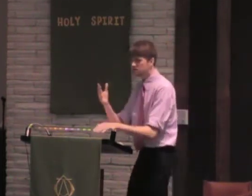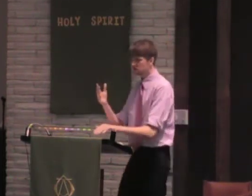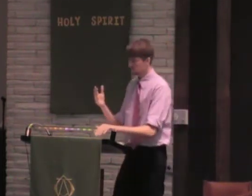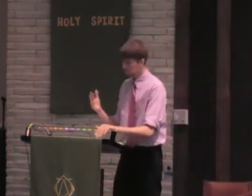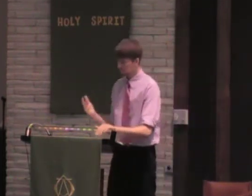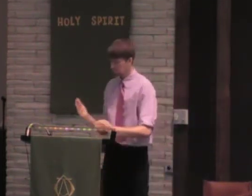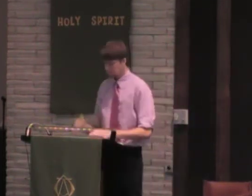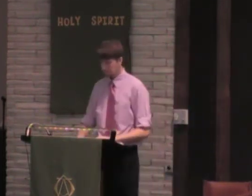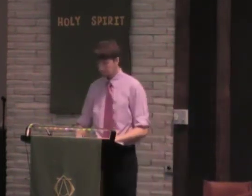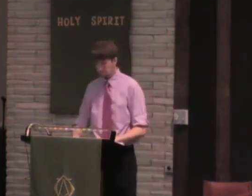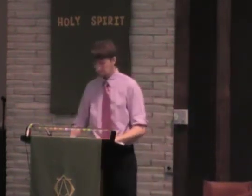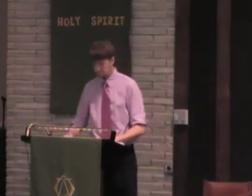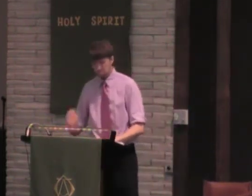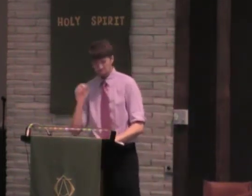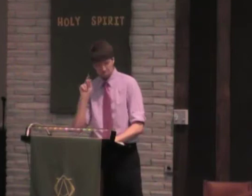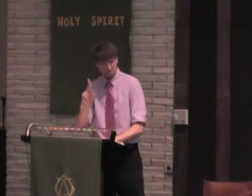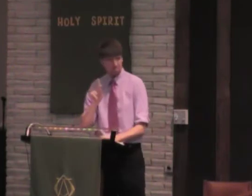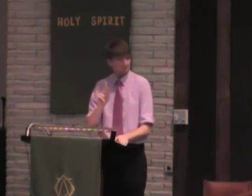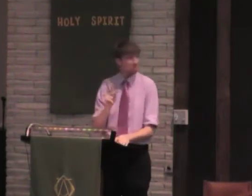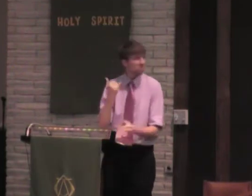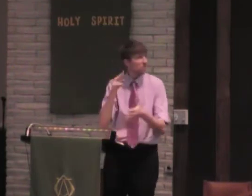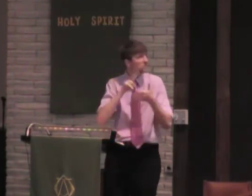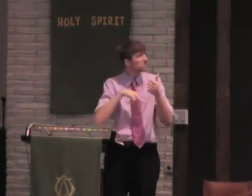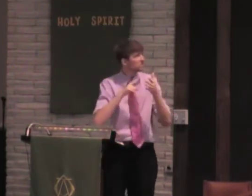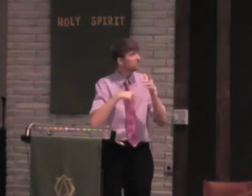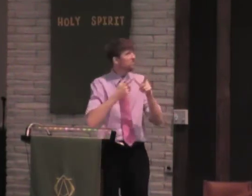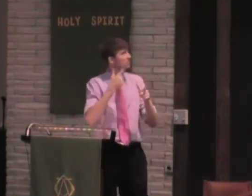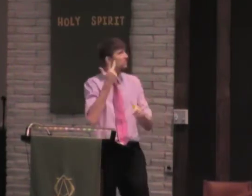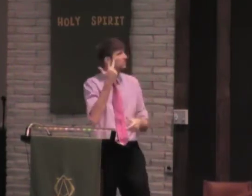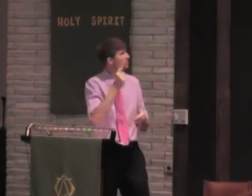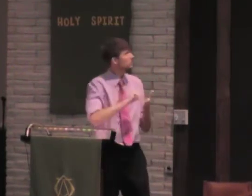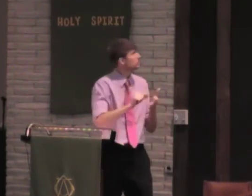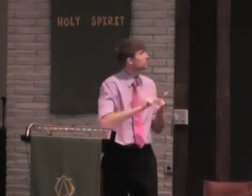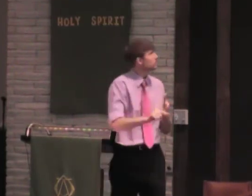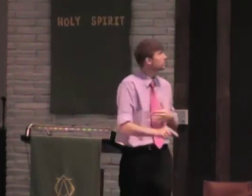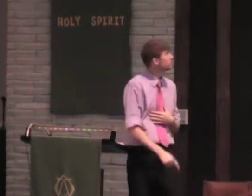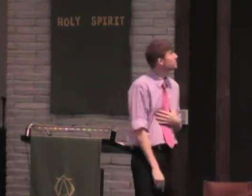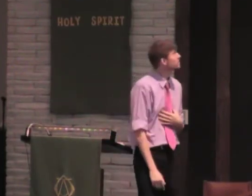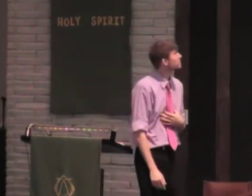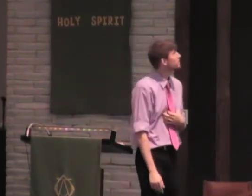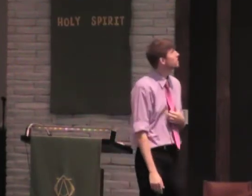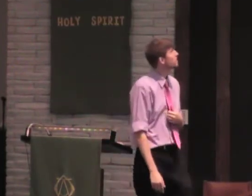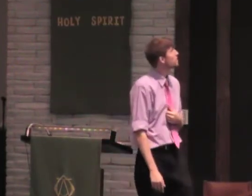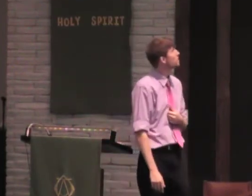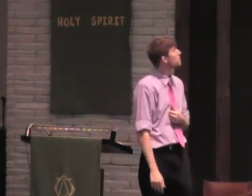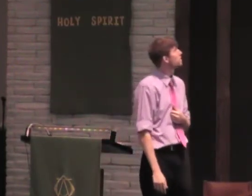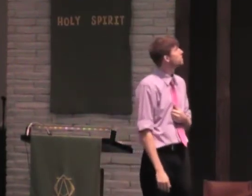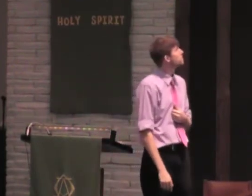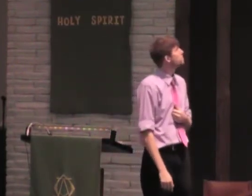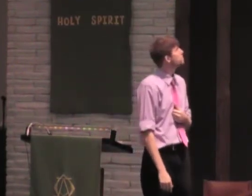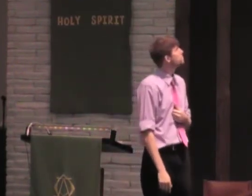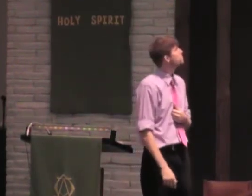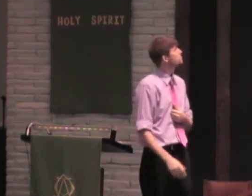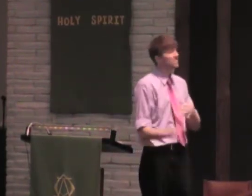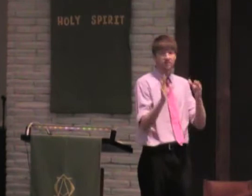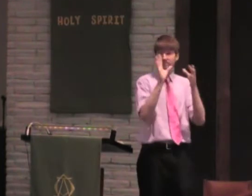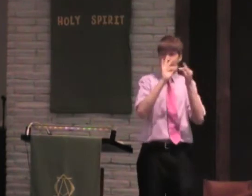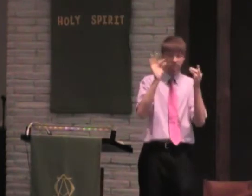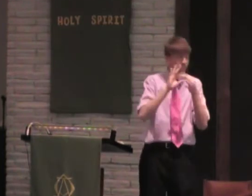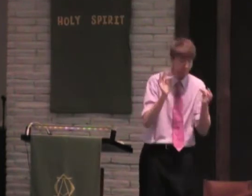It's the best story of faith and obedience there is. Well, all right, so let's read this. We've got three scriptures with this I want to